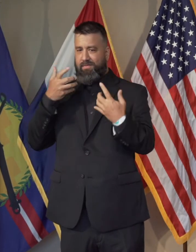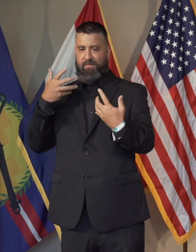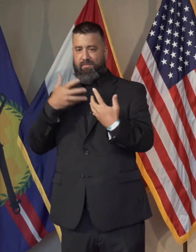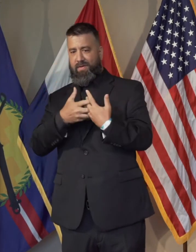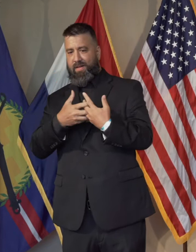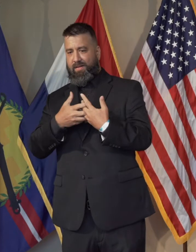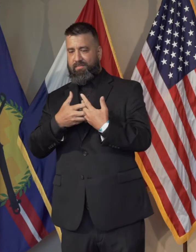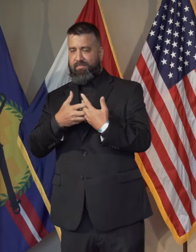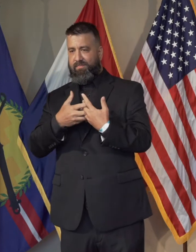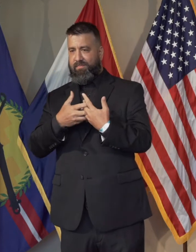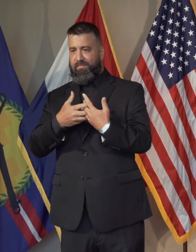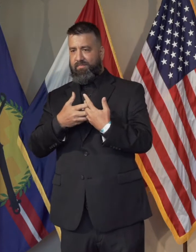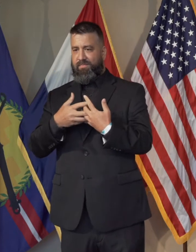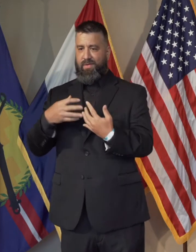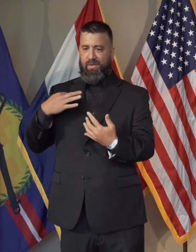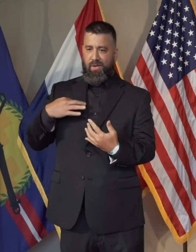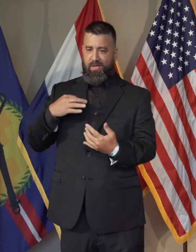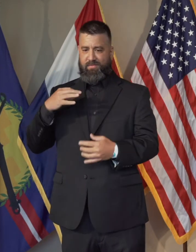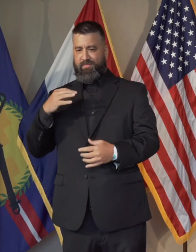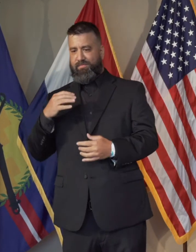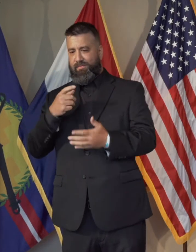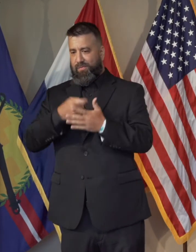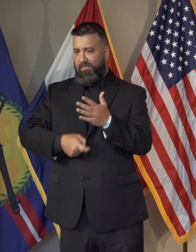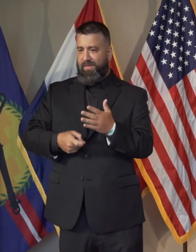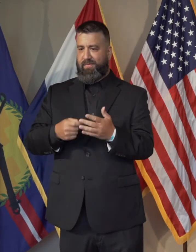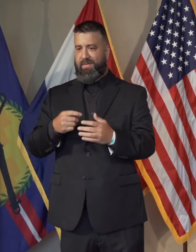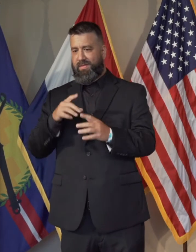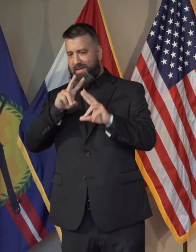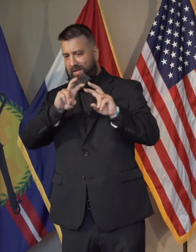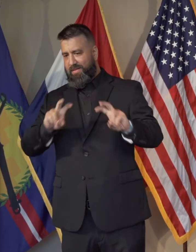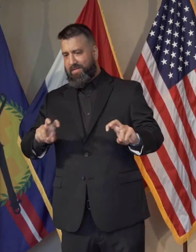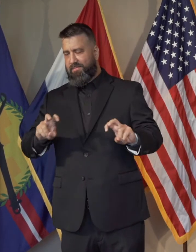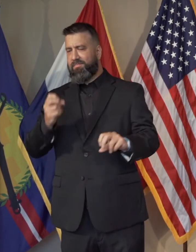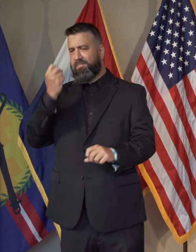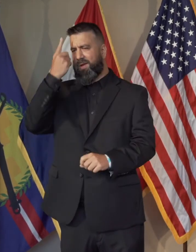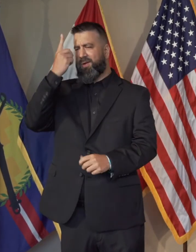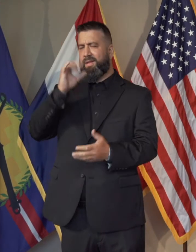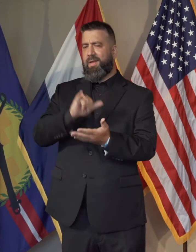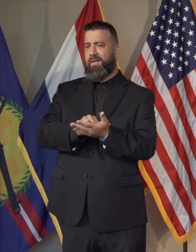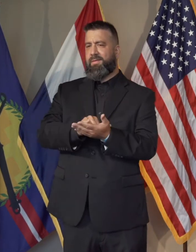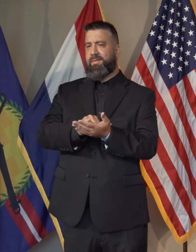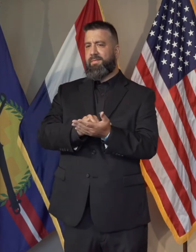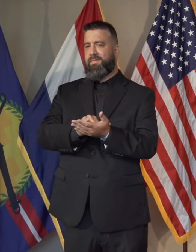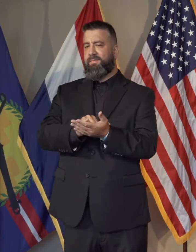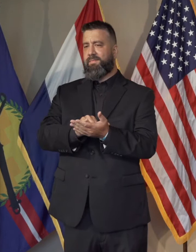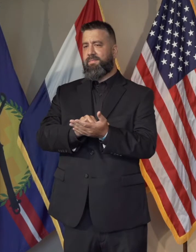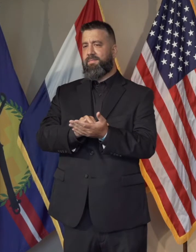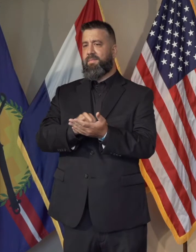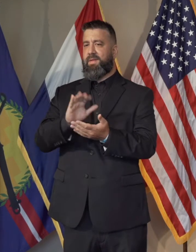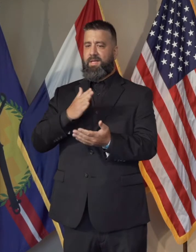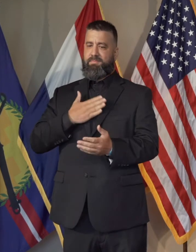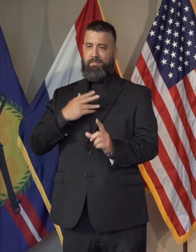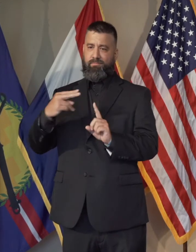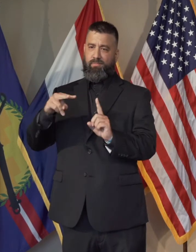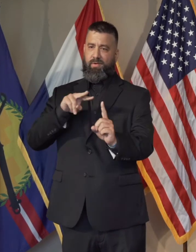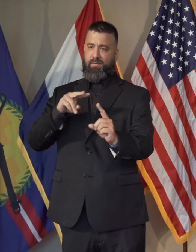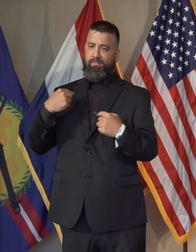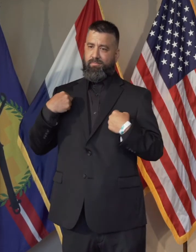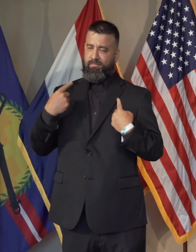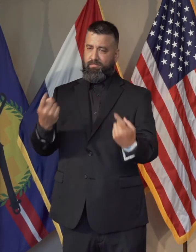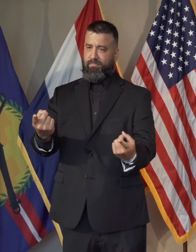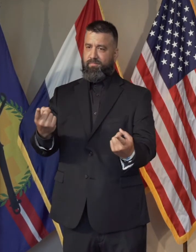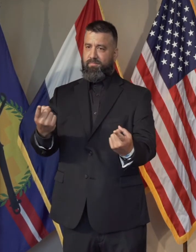cost-benefit analysis, it's not in their best interest to wear a mask. We understand that, and that's been our position from the